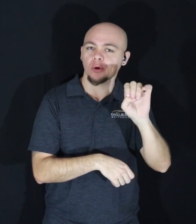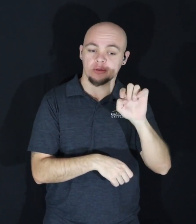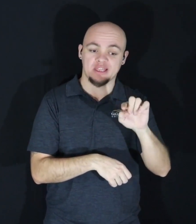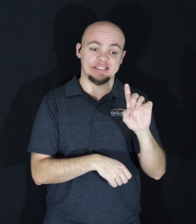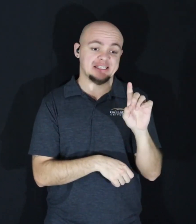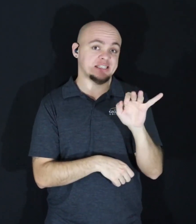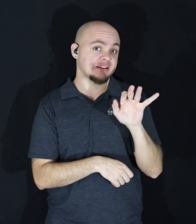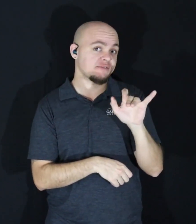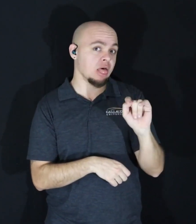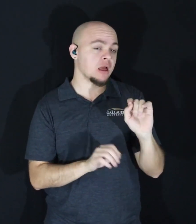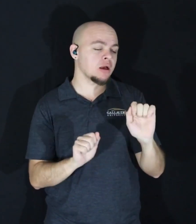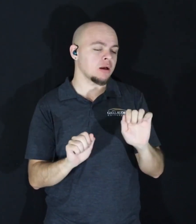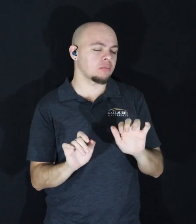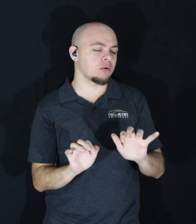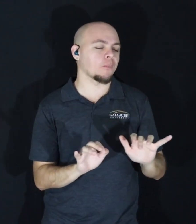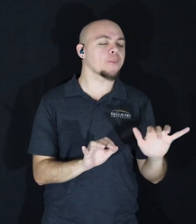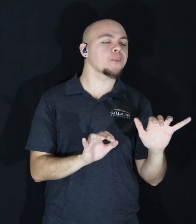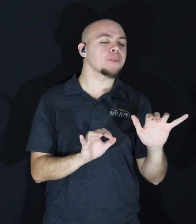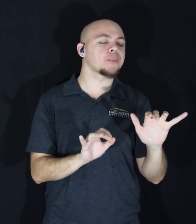chord.